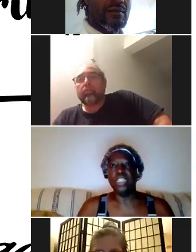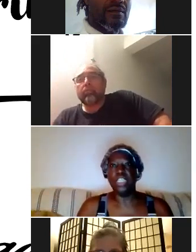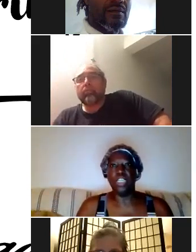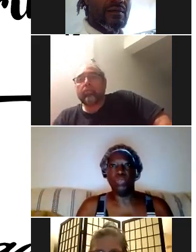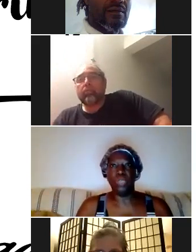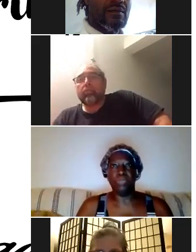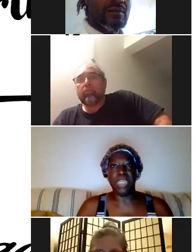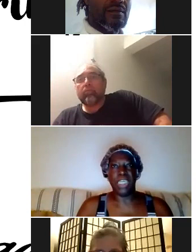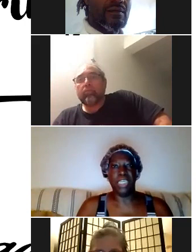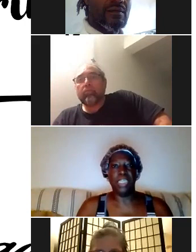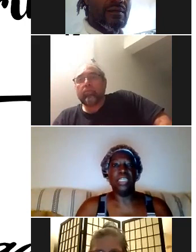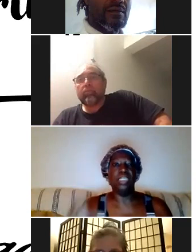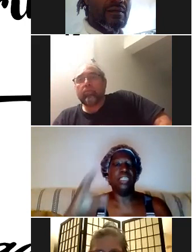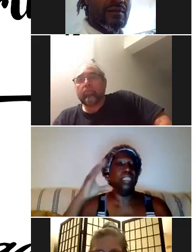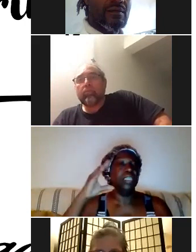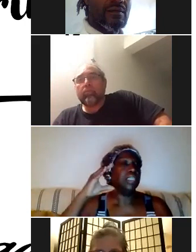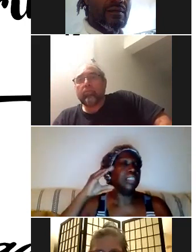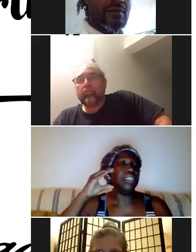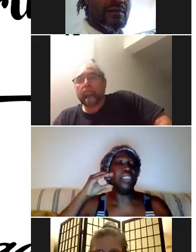Sister would be